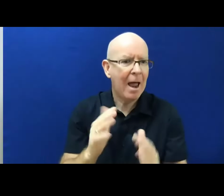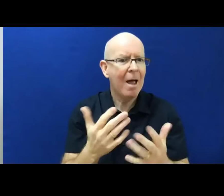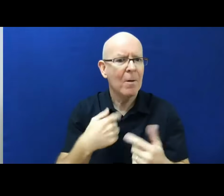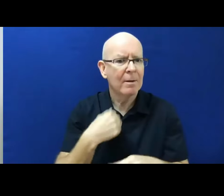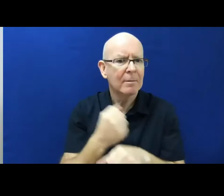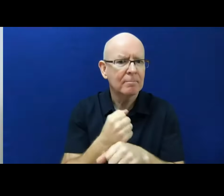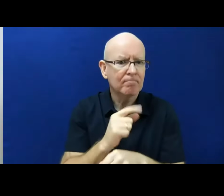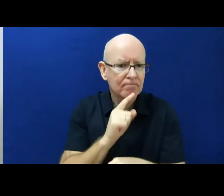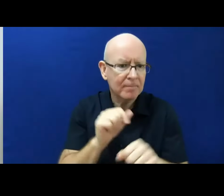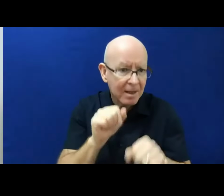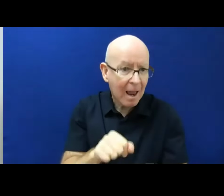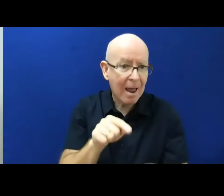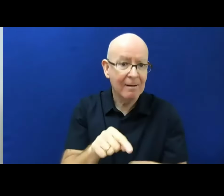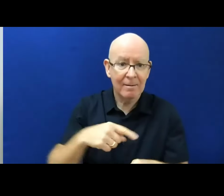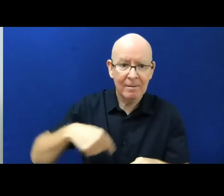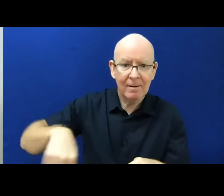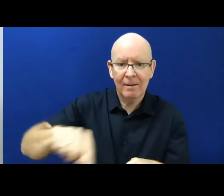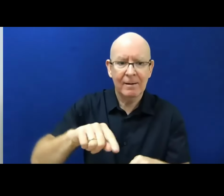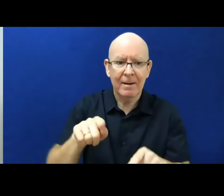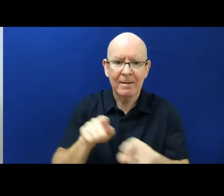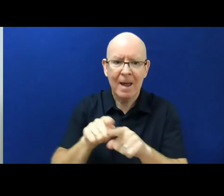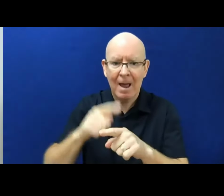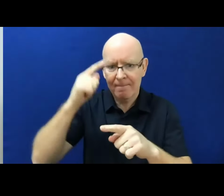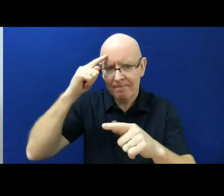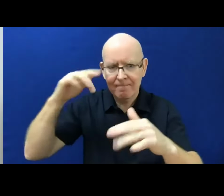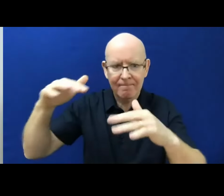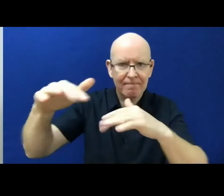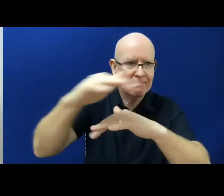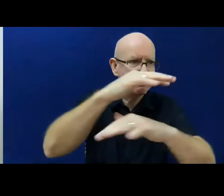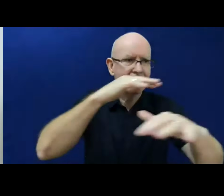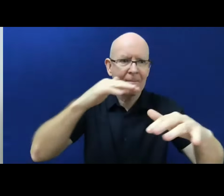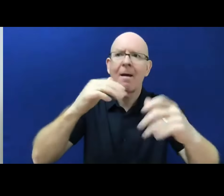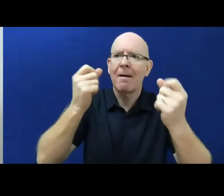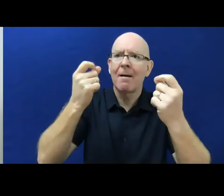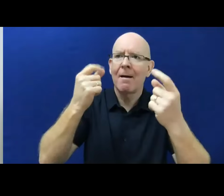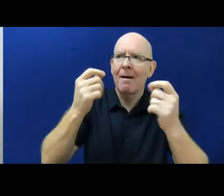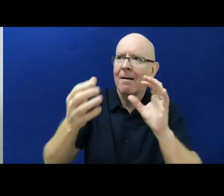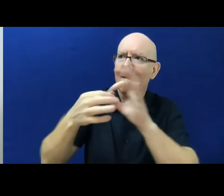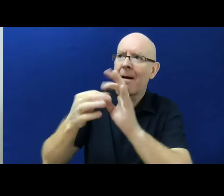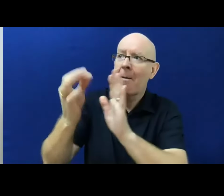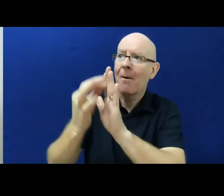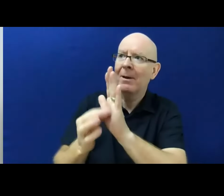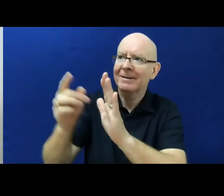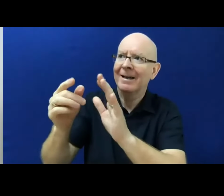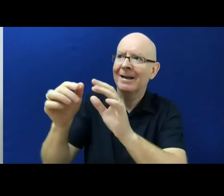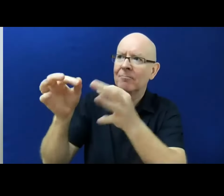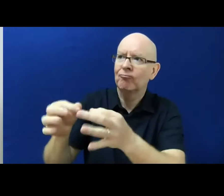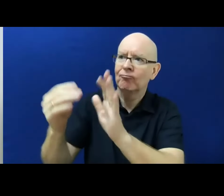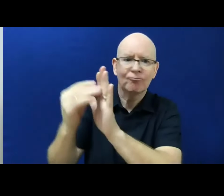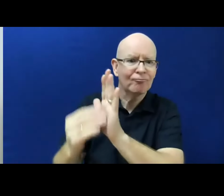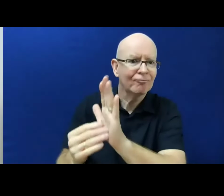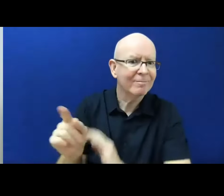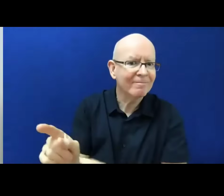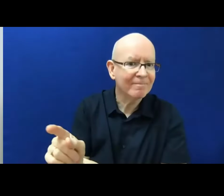the evidence, then we can move forward, but how do we move forward? It's, again, perhaps with what I started is, we